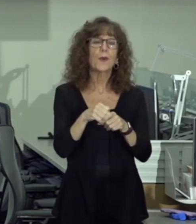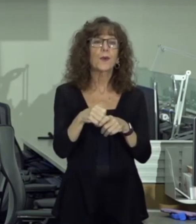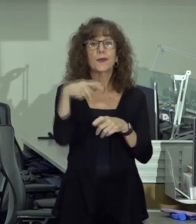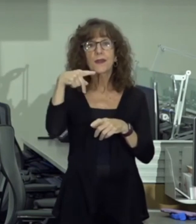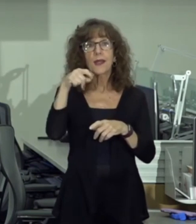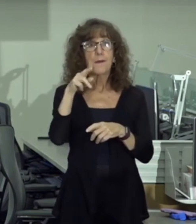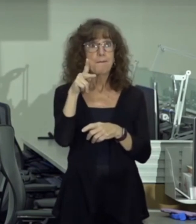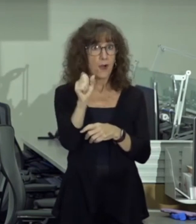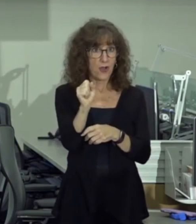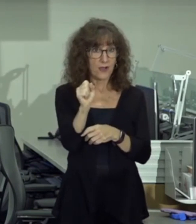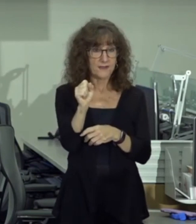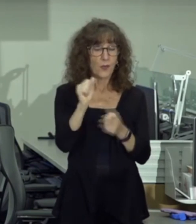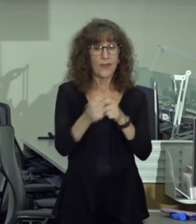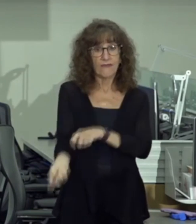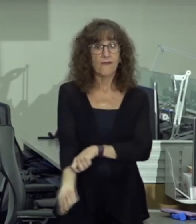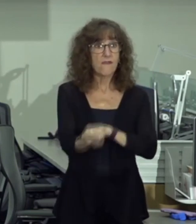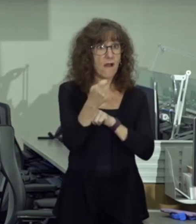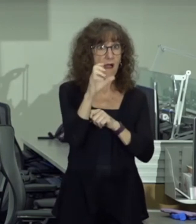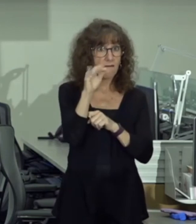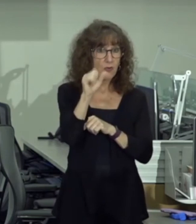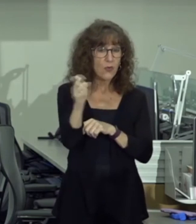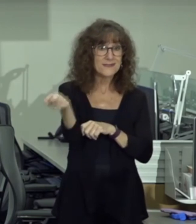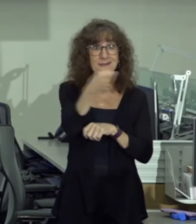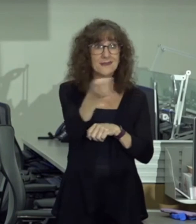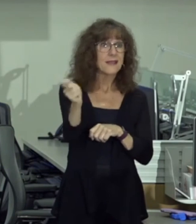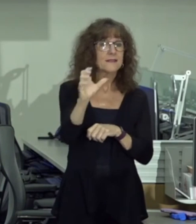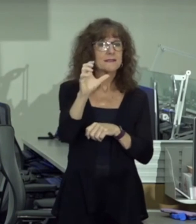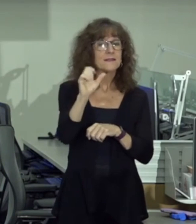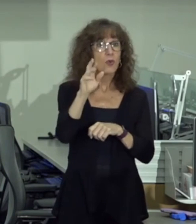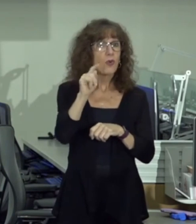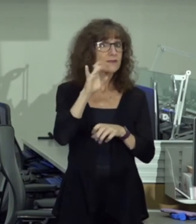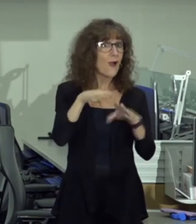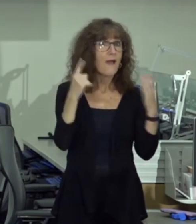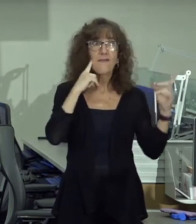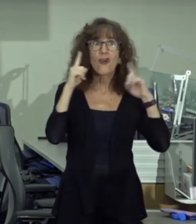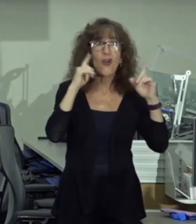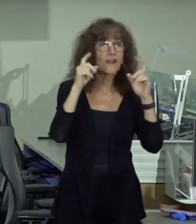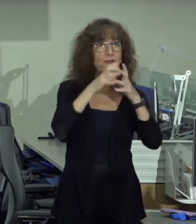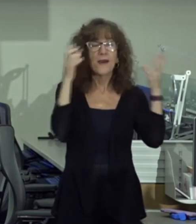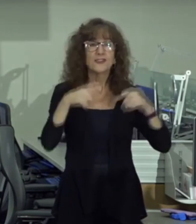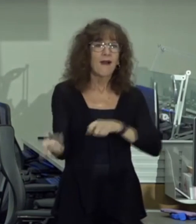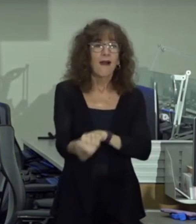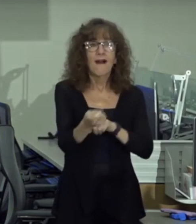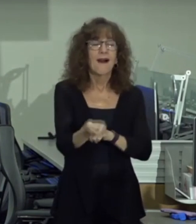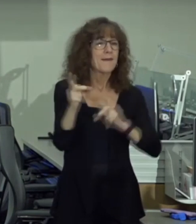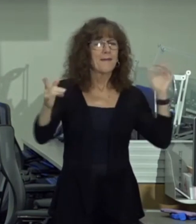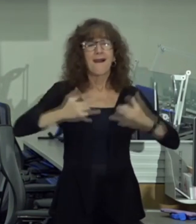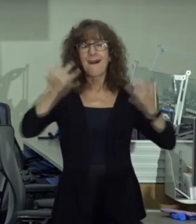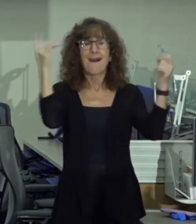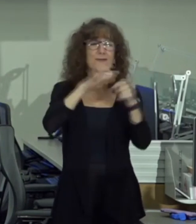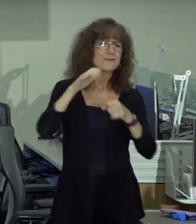parks, which along with the golf courses and tennis courts will remain open. I heard so much about these golf courses. People were very, very